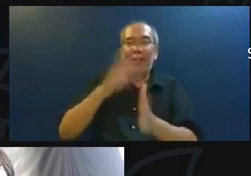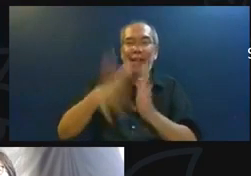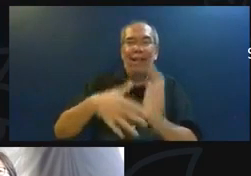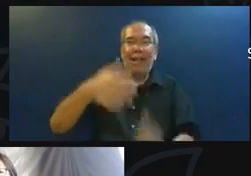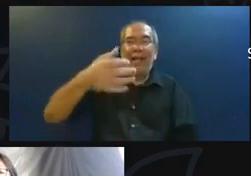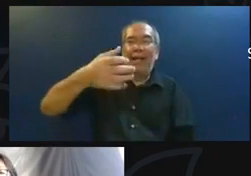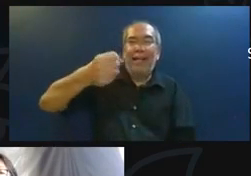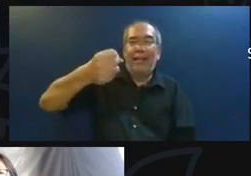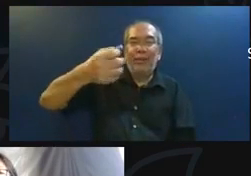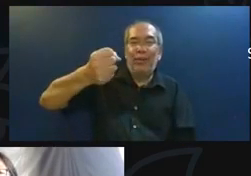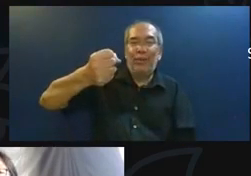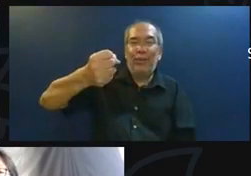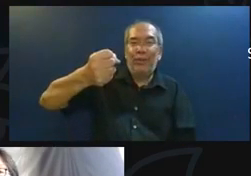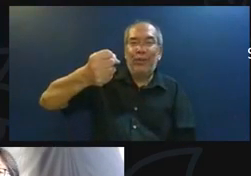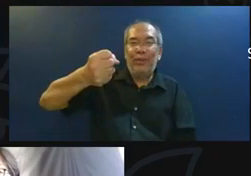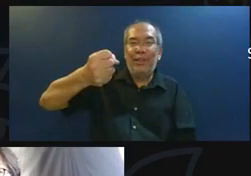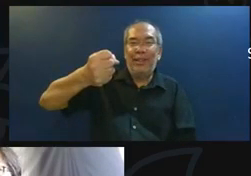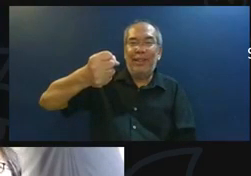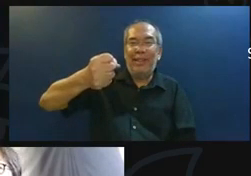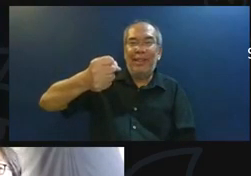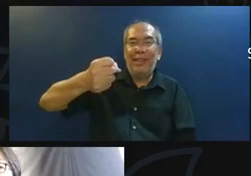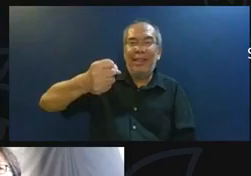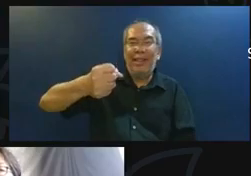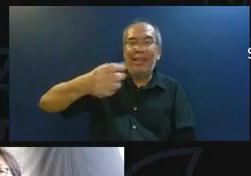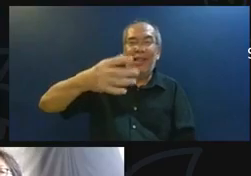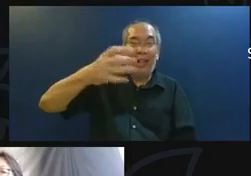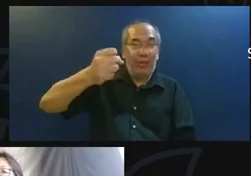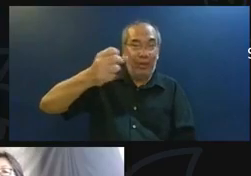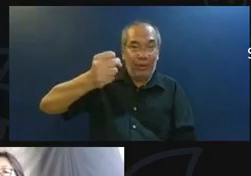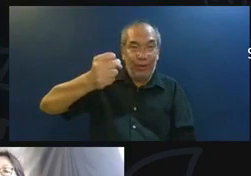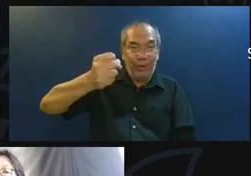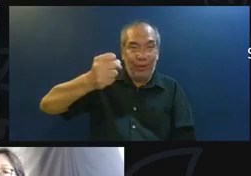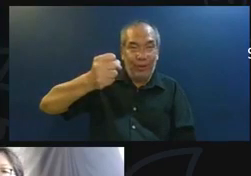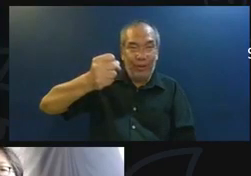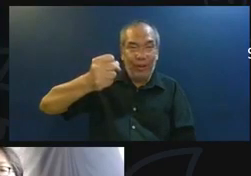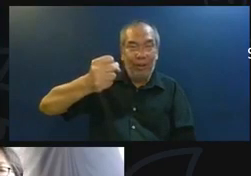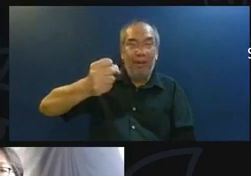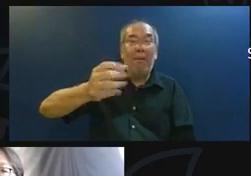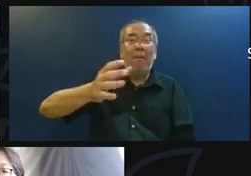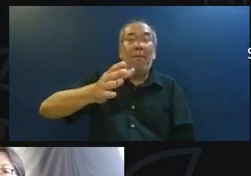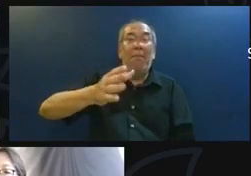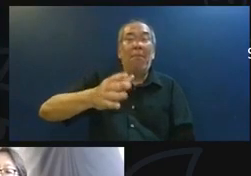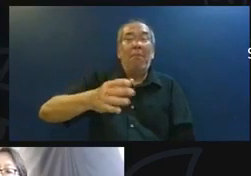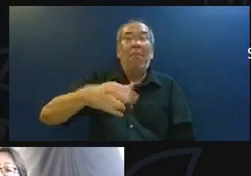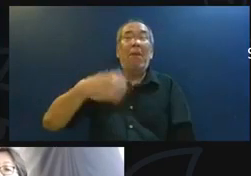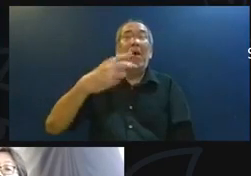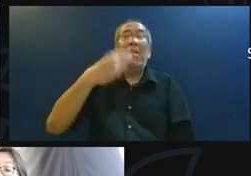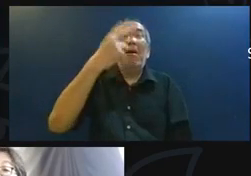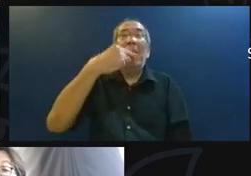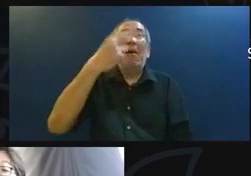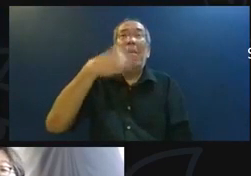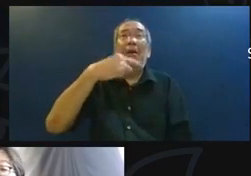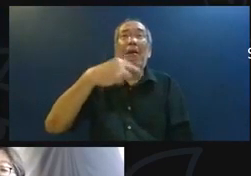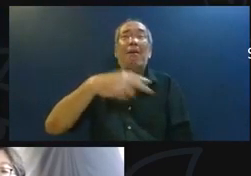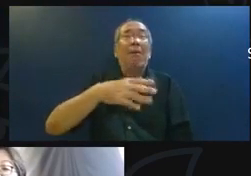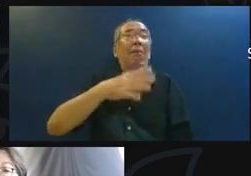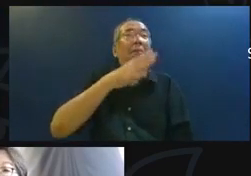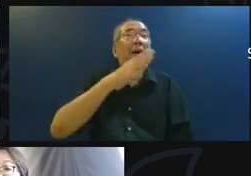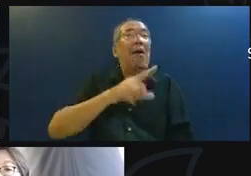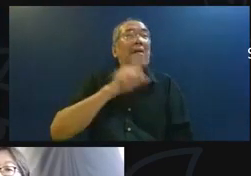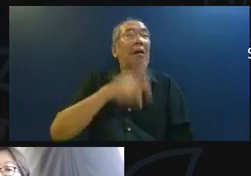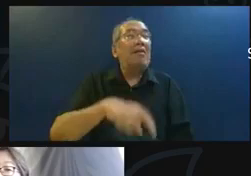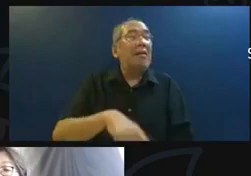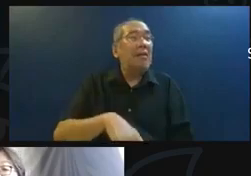So let's say you want to inform the child. Okay, this is susu. Susu is how we squeeze it.